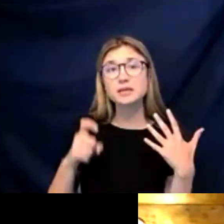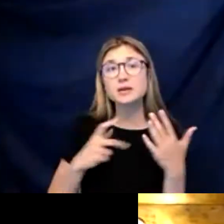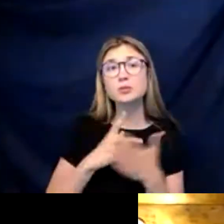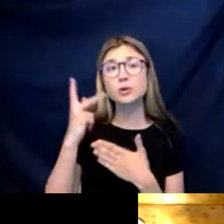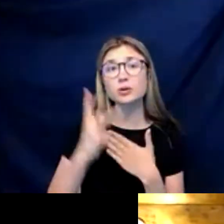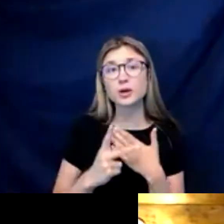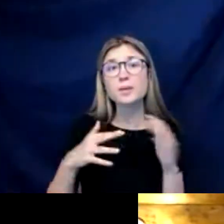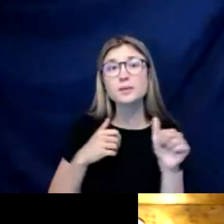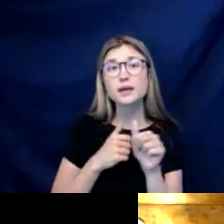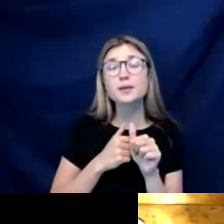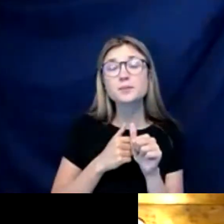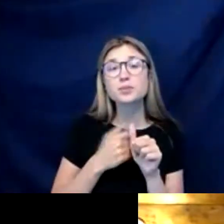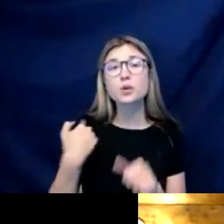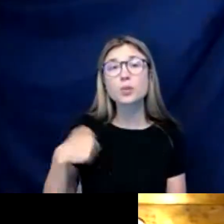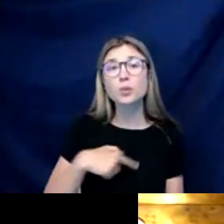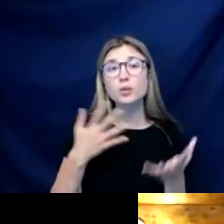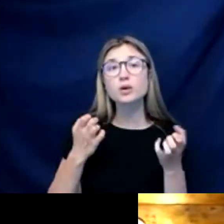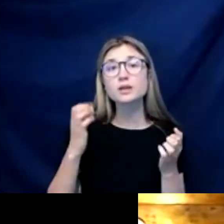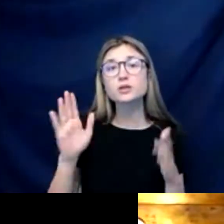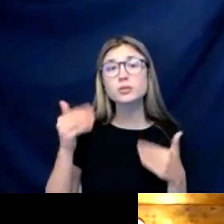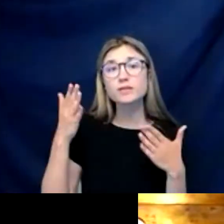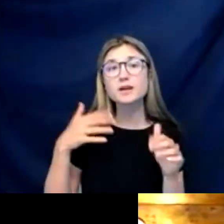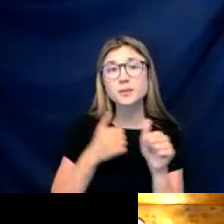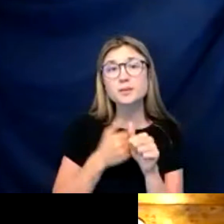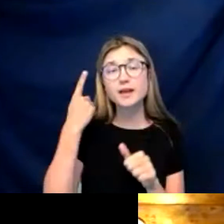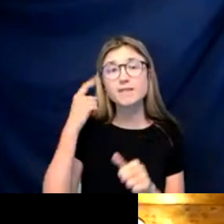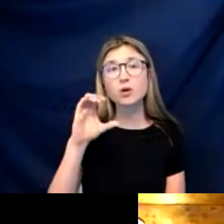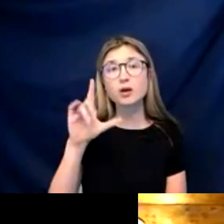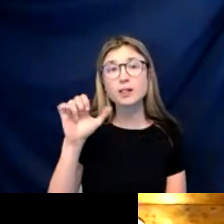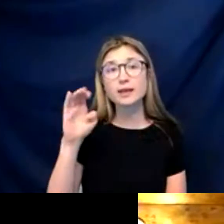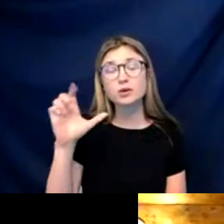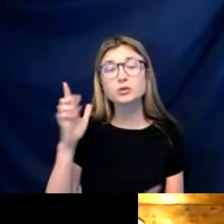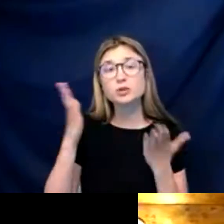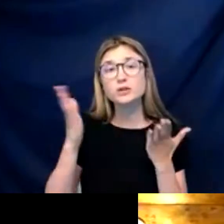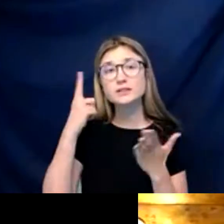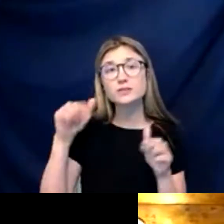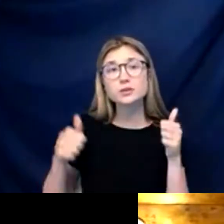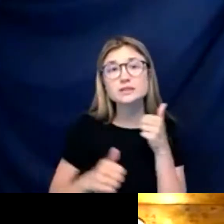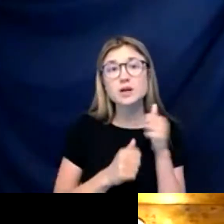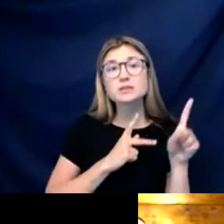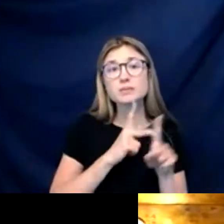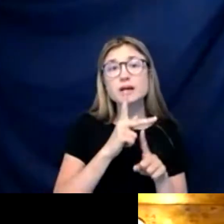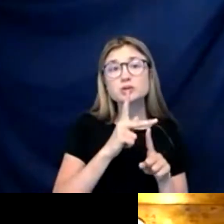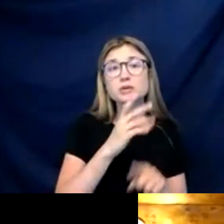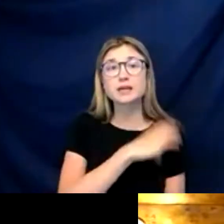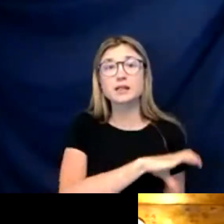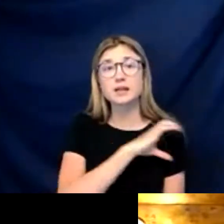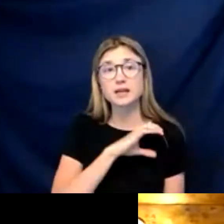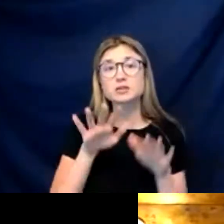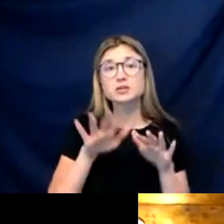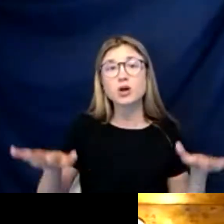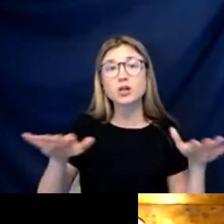want to provide an update for our clinical services for the subspecialty clinics that are around the